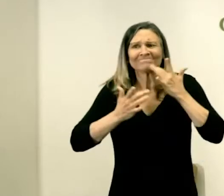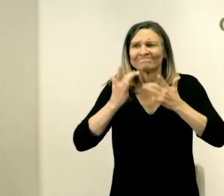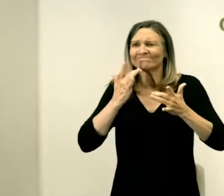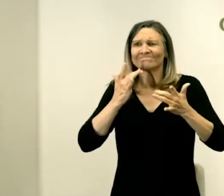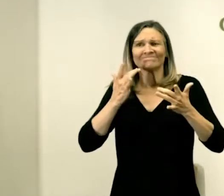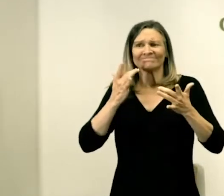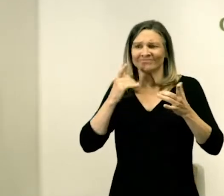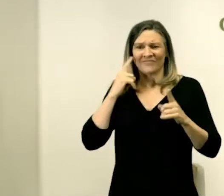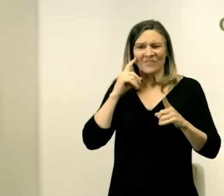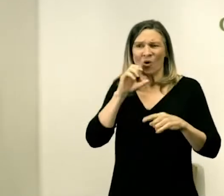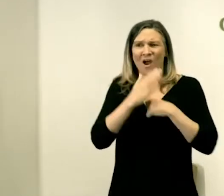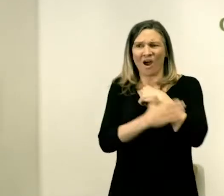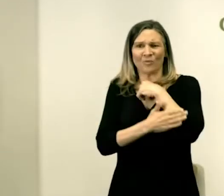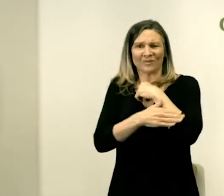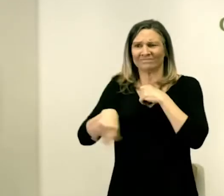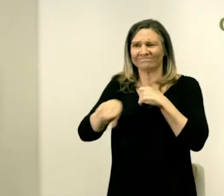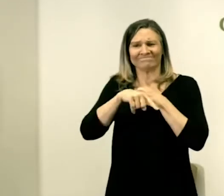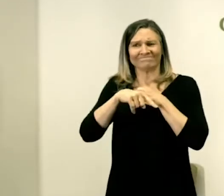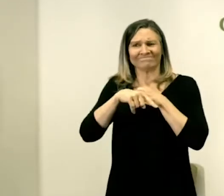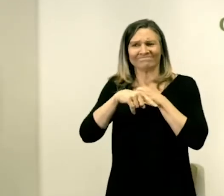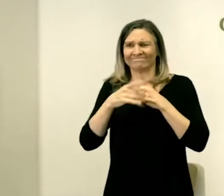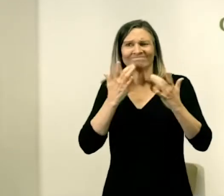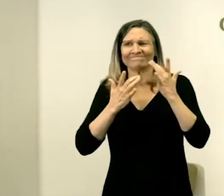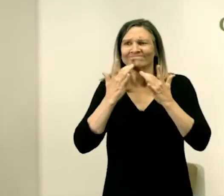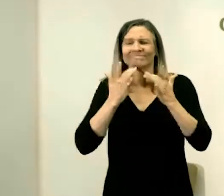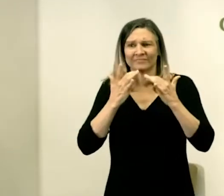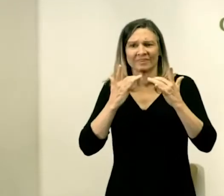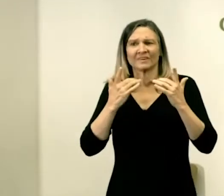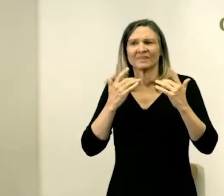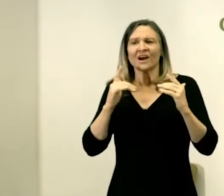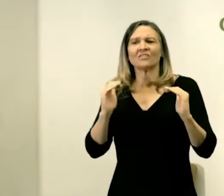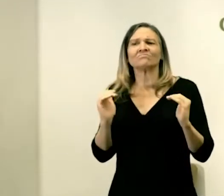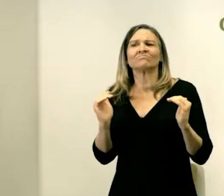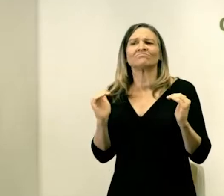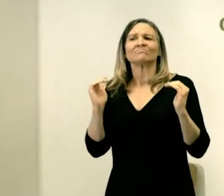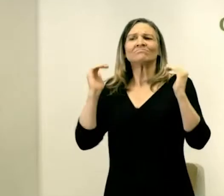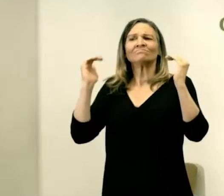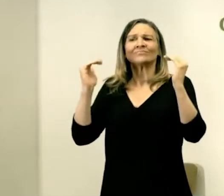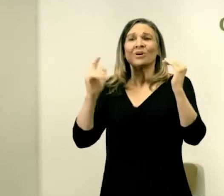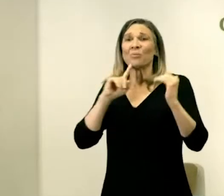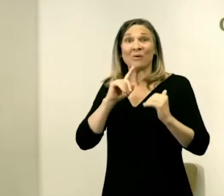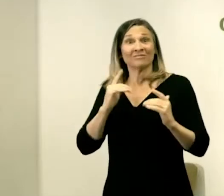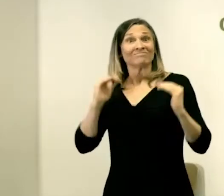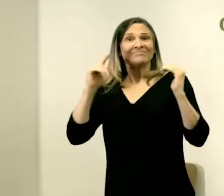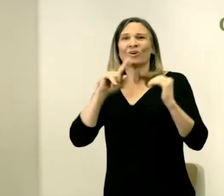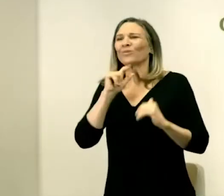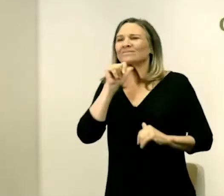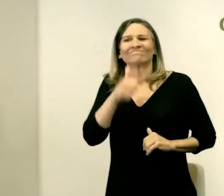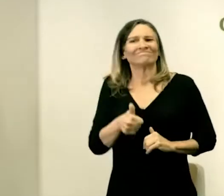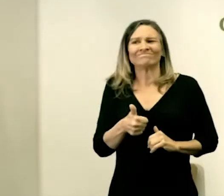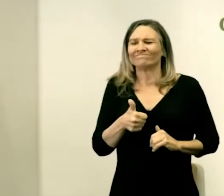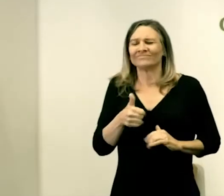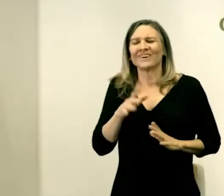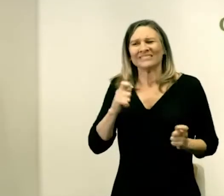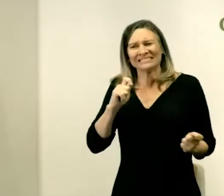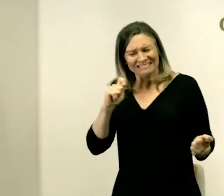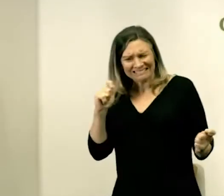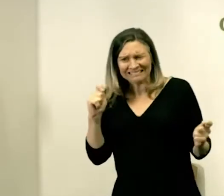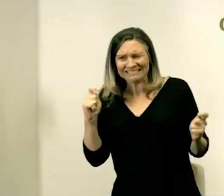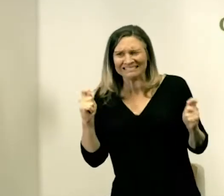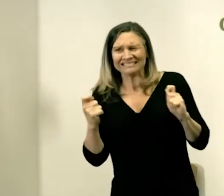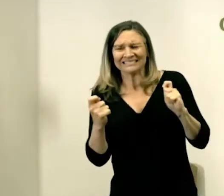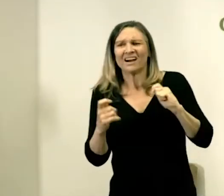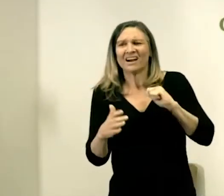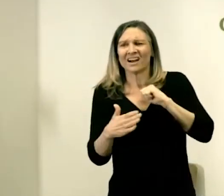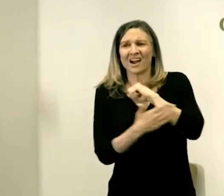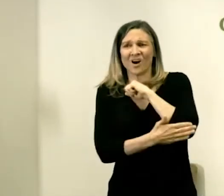label of being an affluent, homogeneous community. It really isn't. It's an evolving county. And especially here in Santa Ana,